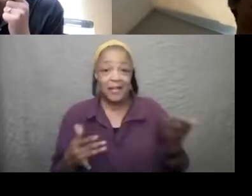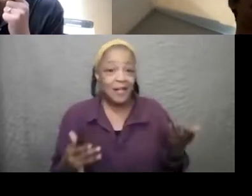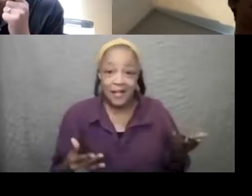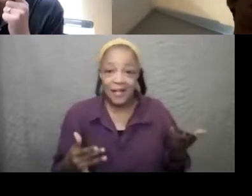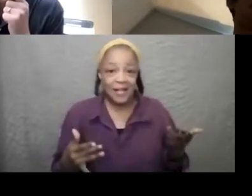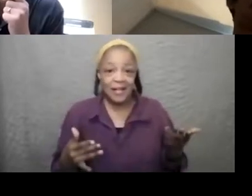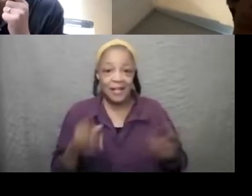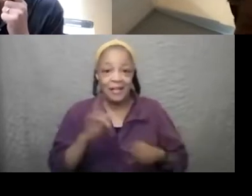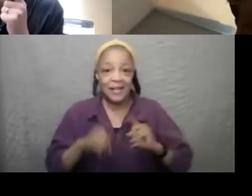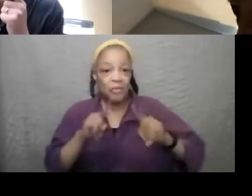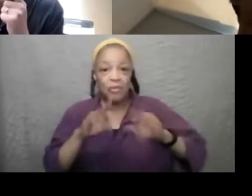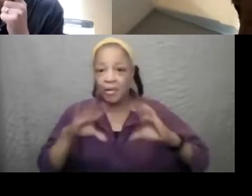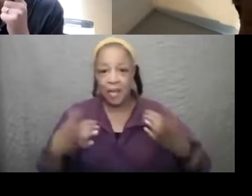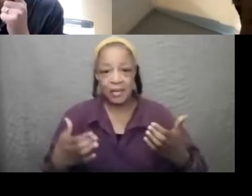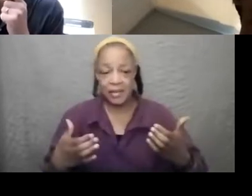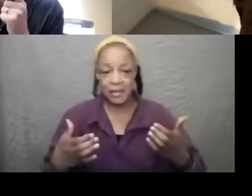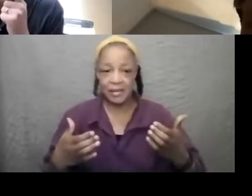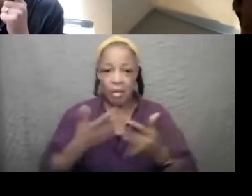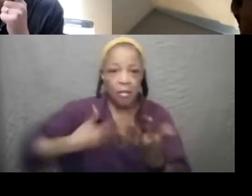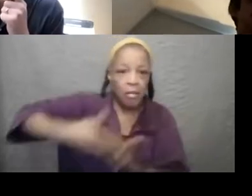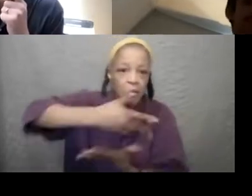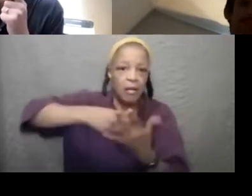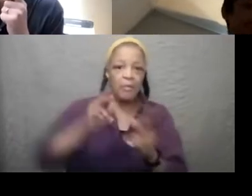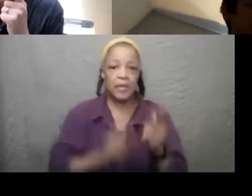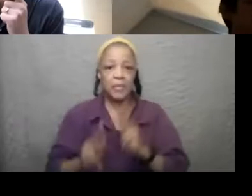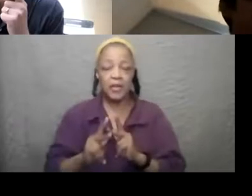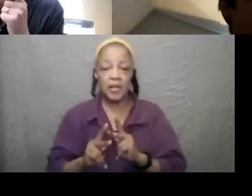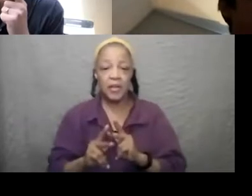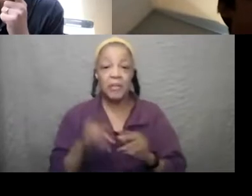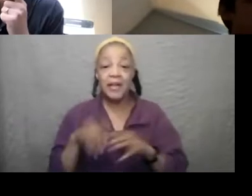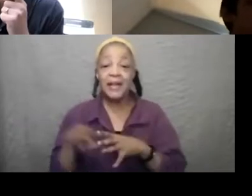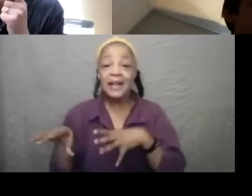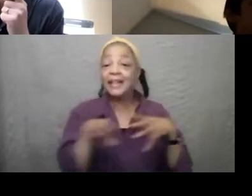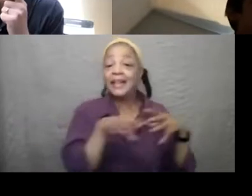not an option for me, and neither was taking a leave of absence.